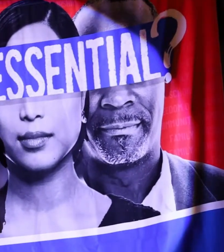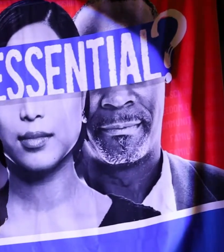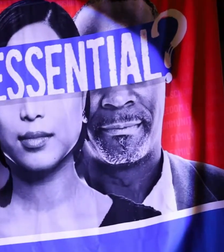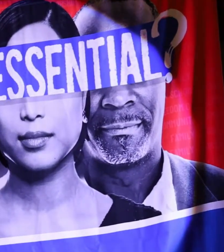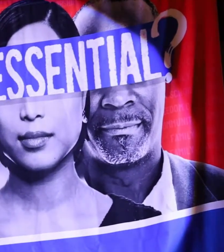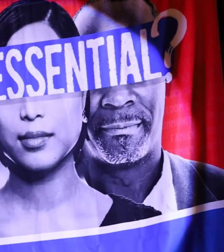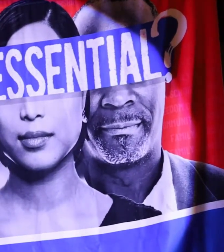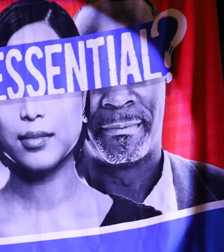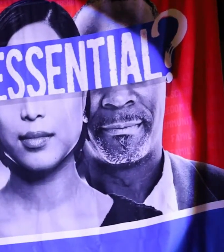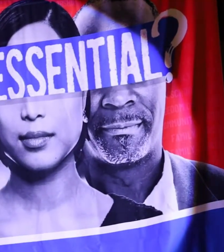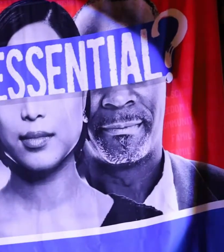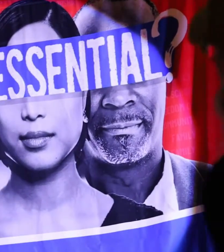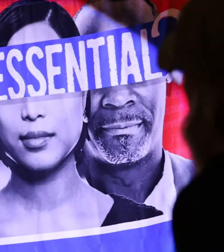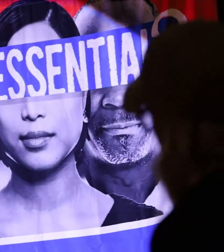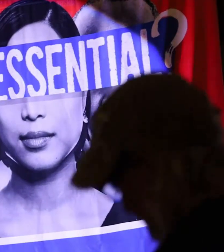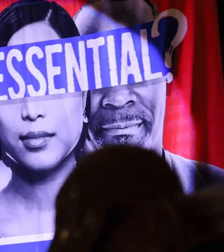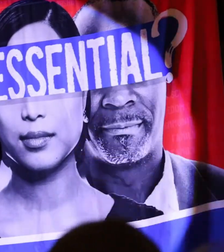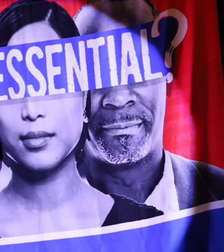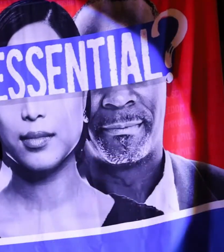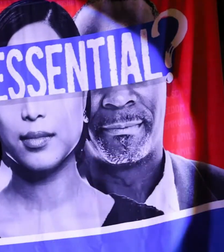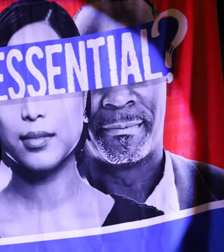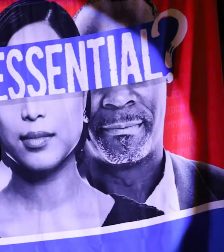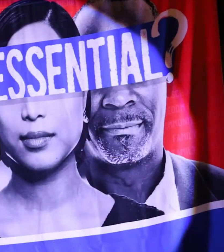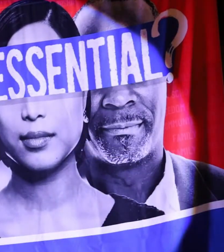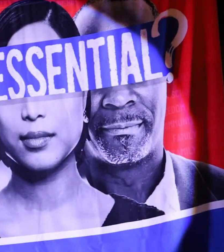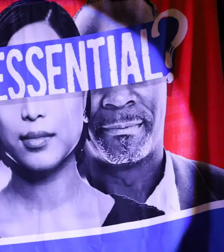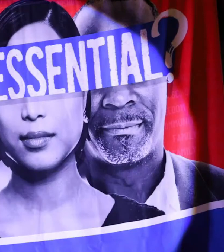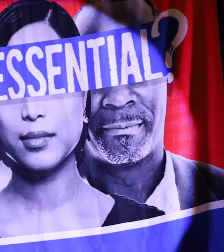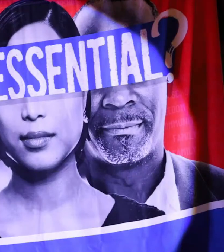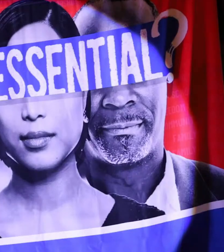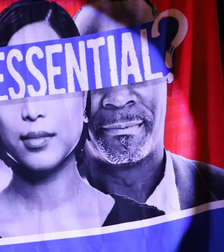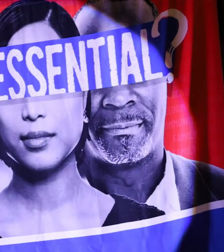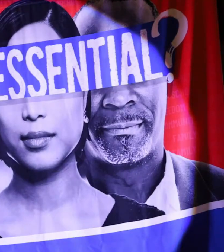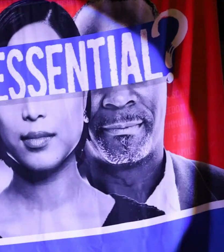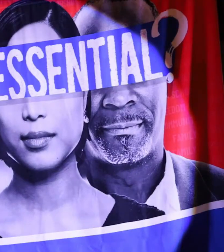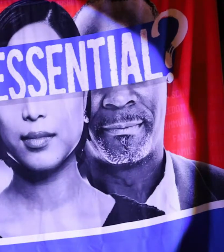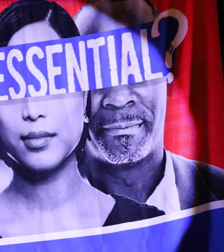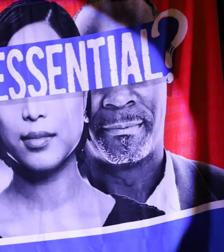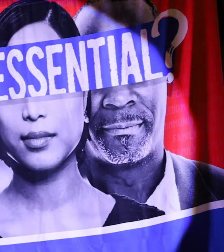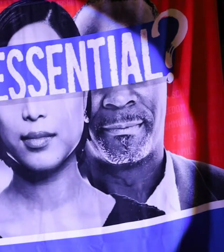Thank you. Thank you, everybody. If you have a seat, you may be seated.